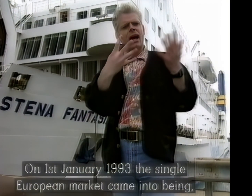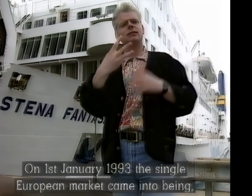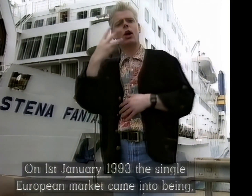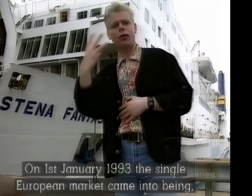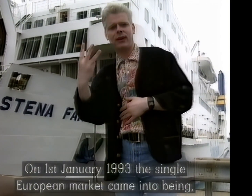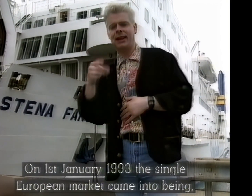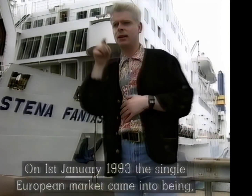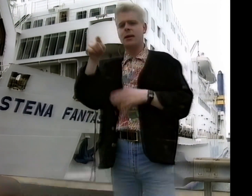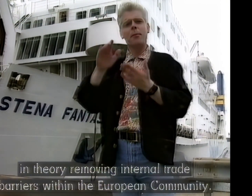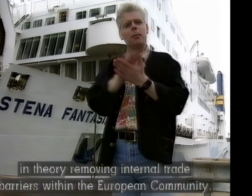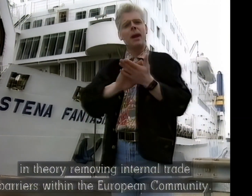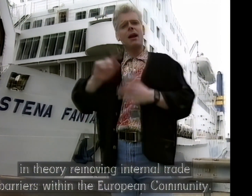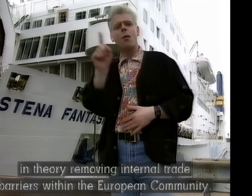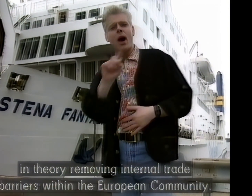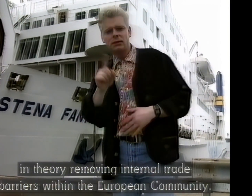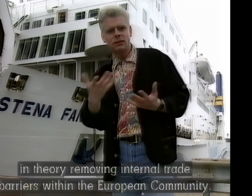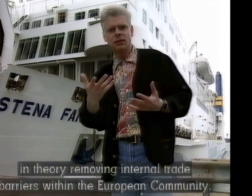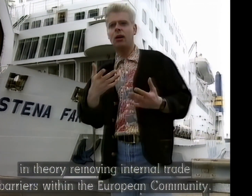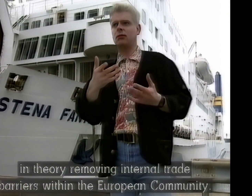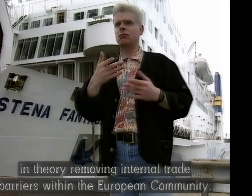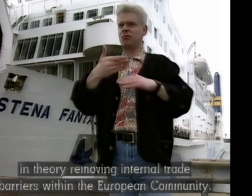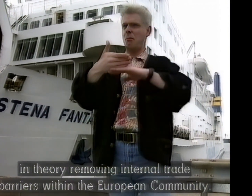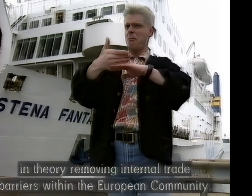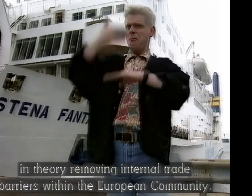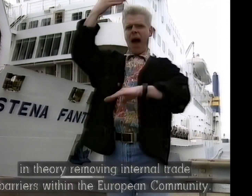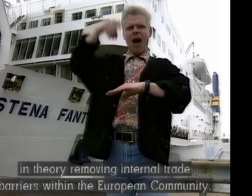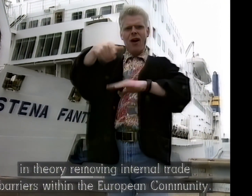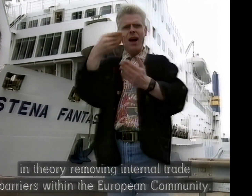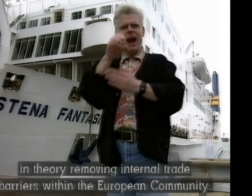internal trade barriers within the European community.